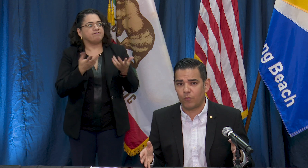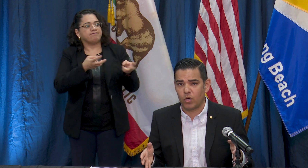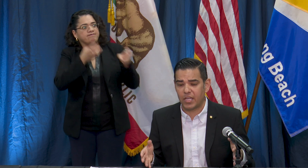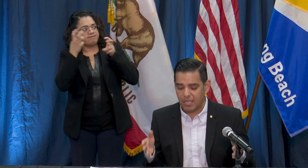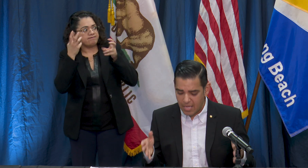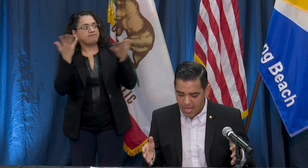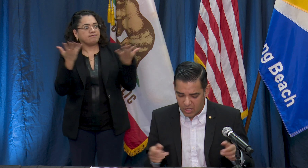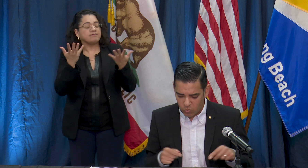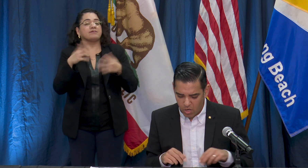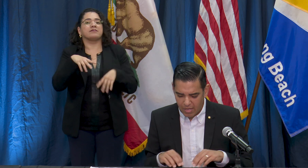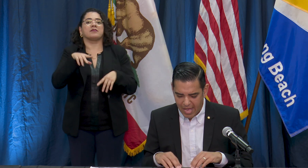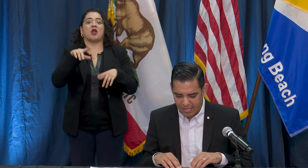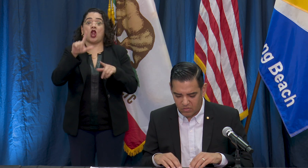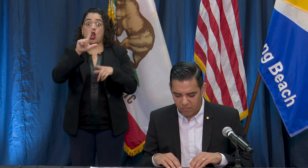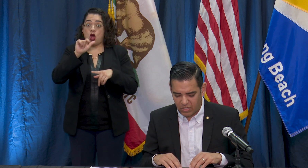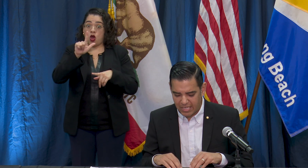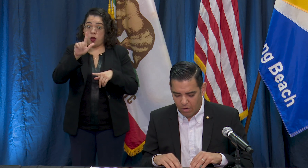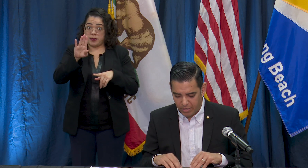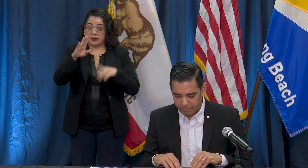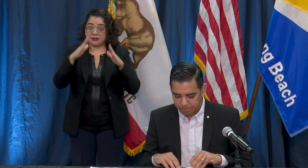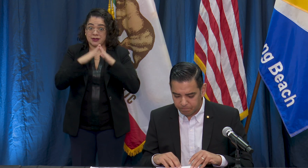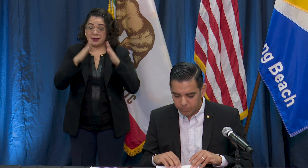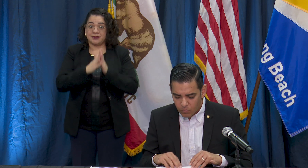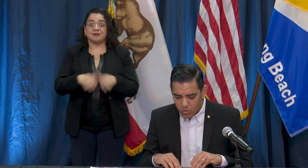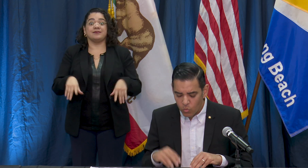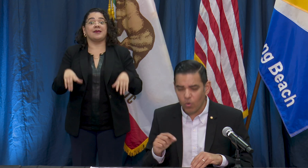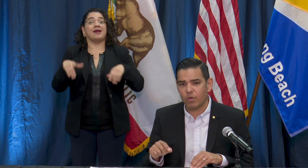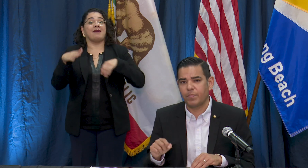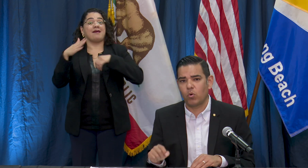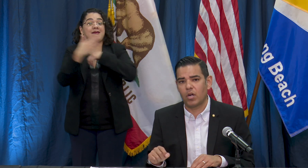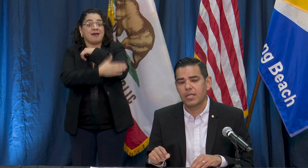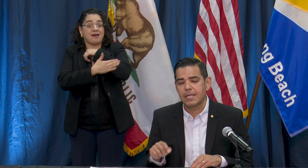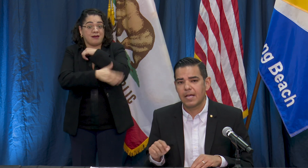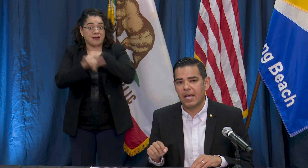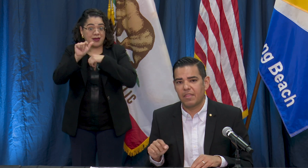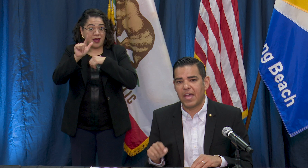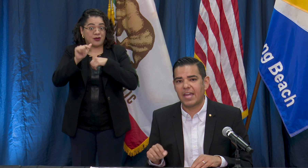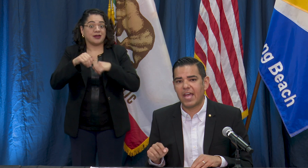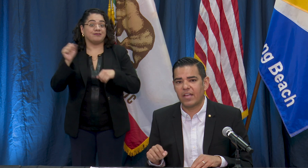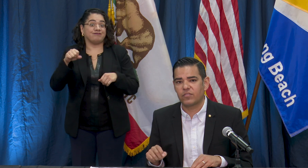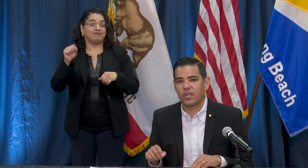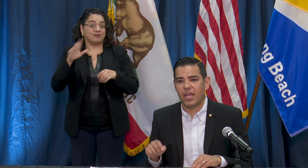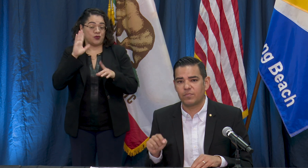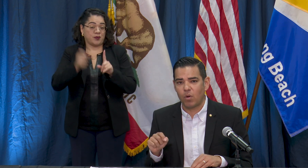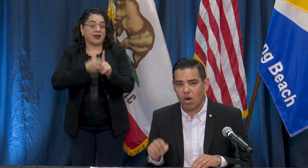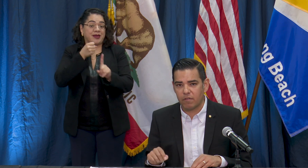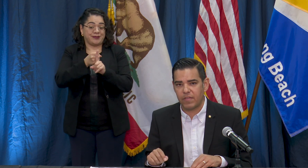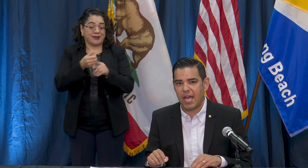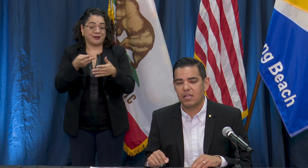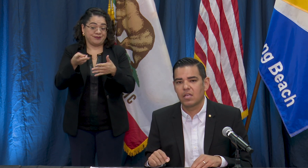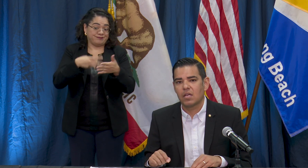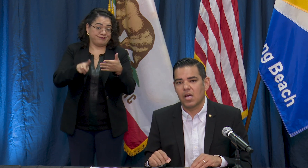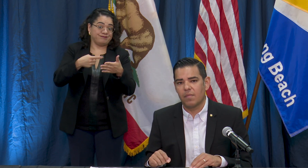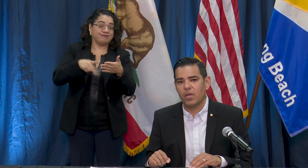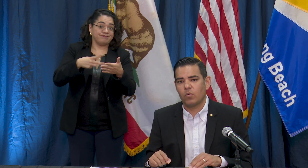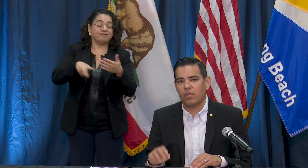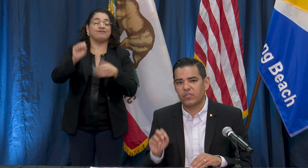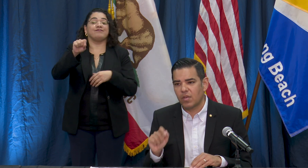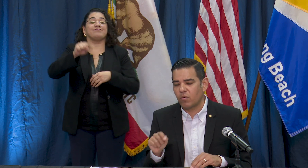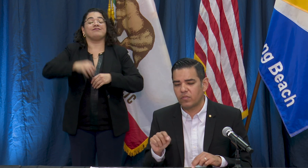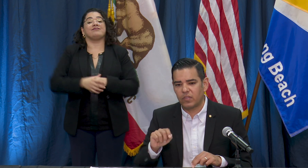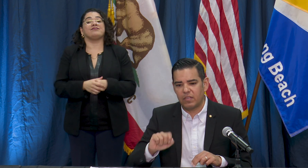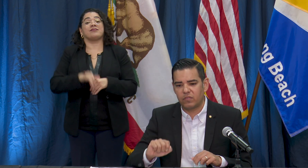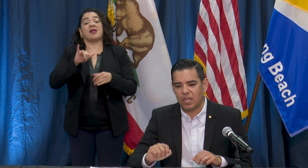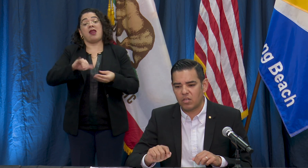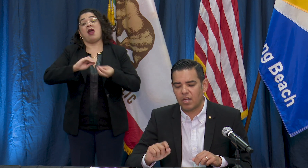state of California, as well as the county. We want to report that as part of that. And while